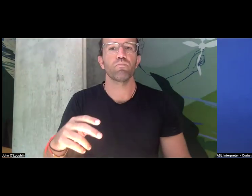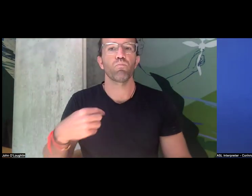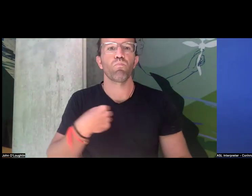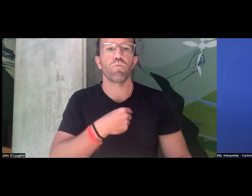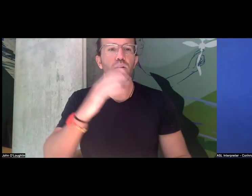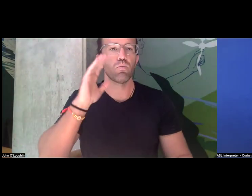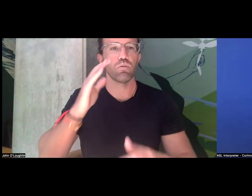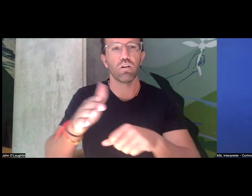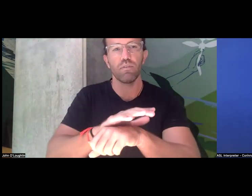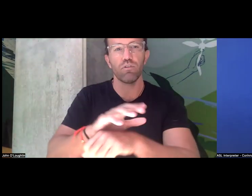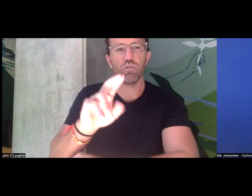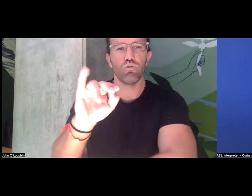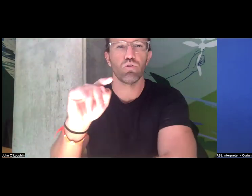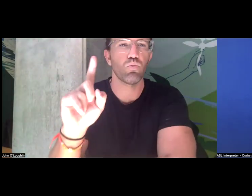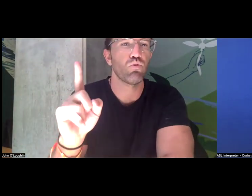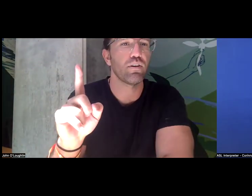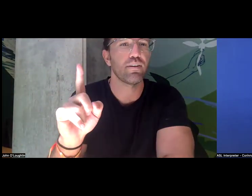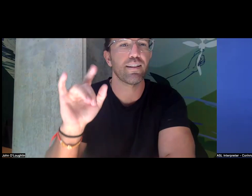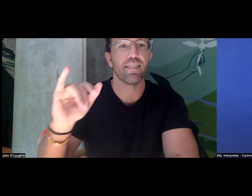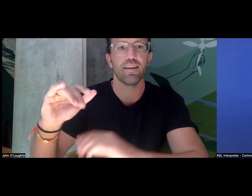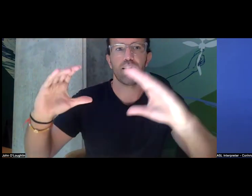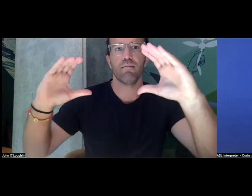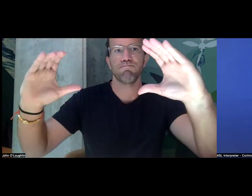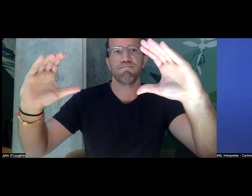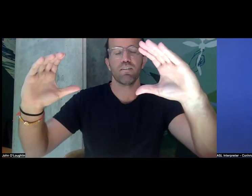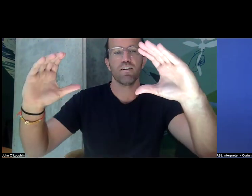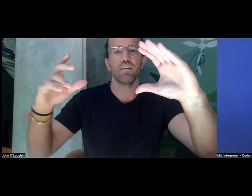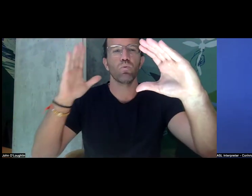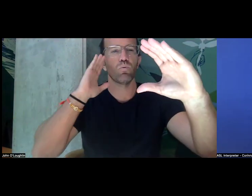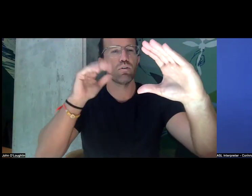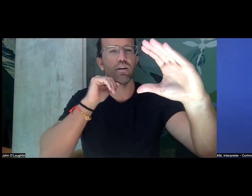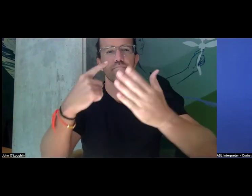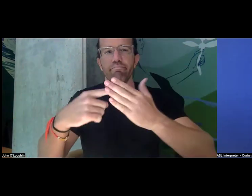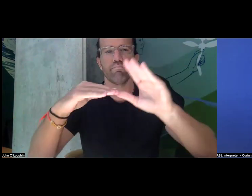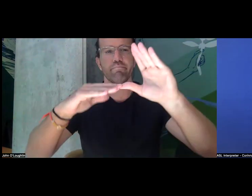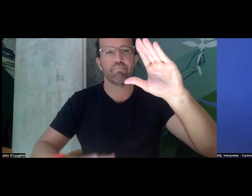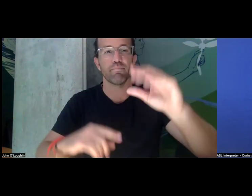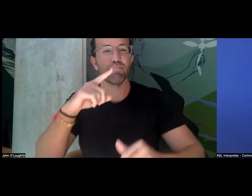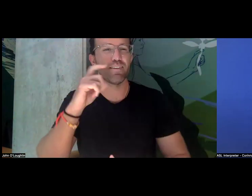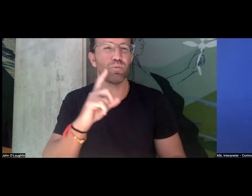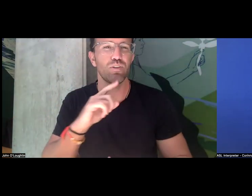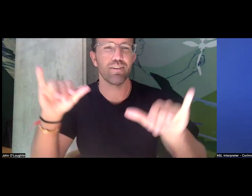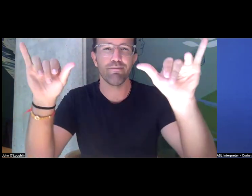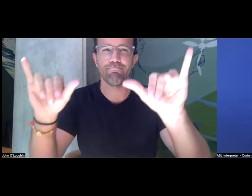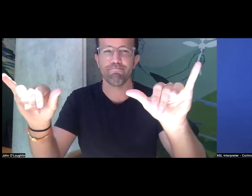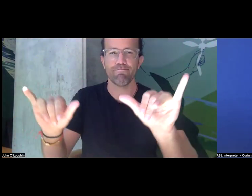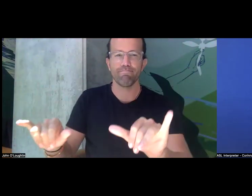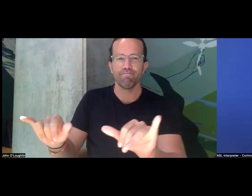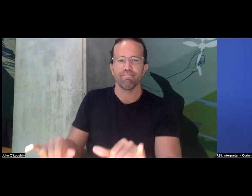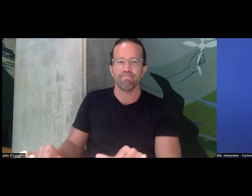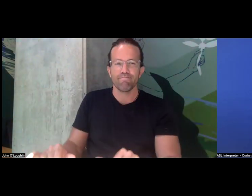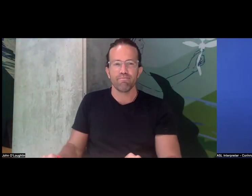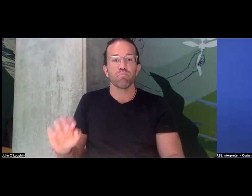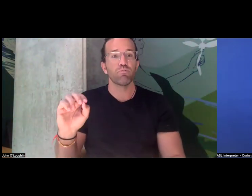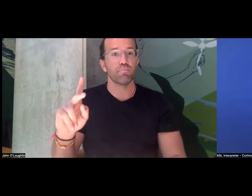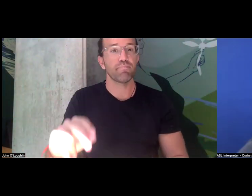to the modules, and I can show you that. We will be covering Unit 1, and we have a block of assignments there. We won't